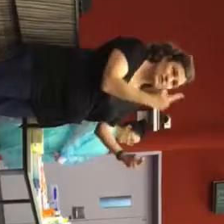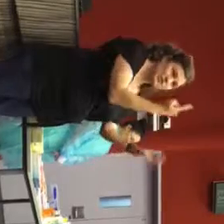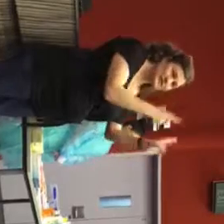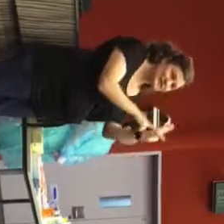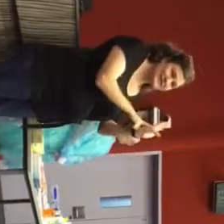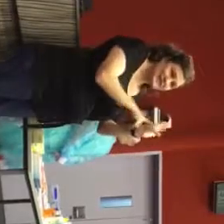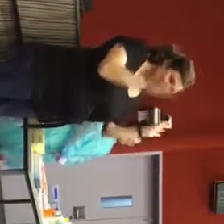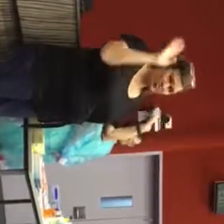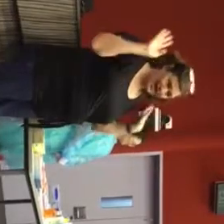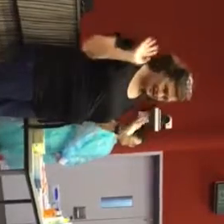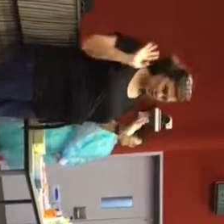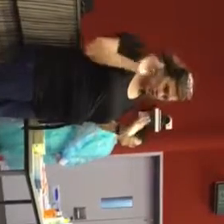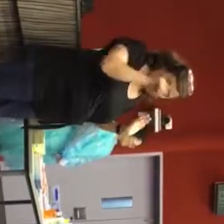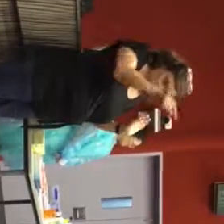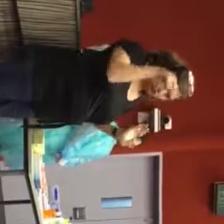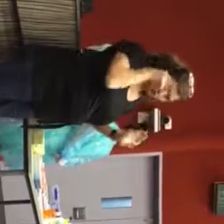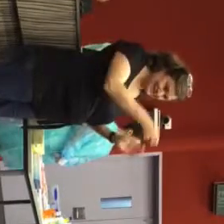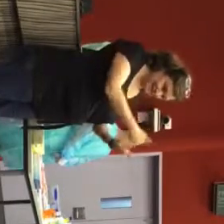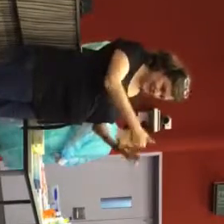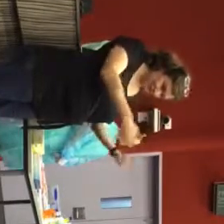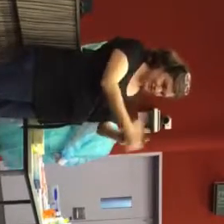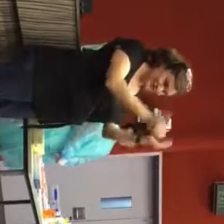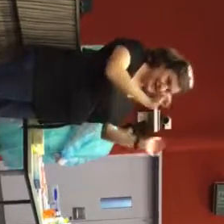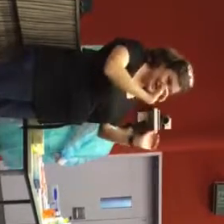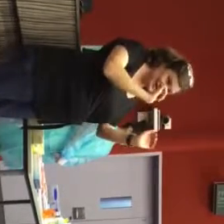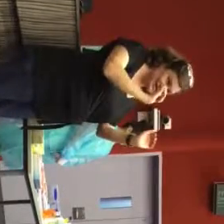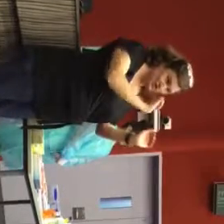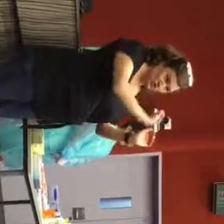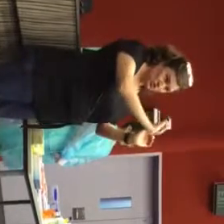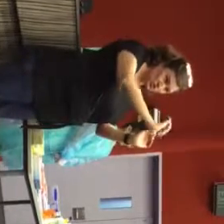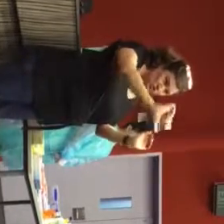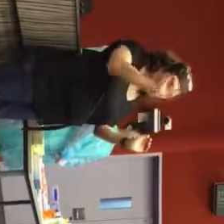homes. You see them every day, and you're the ones to make the difference.